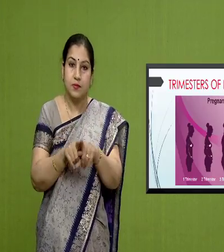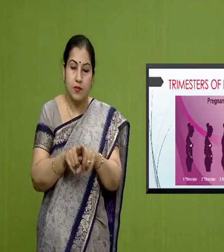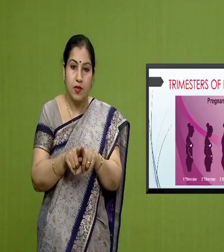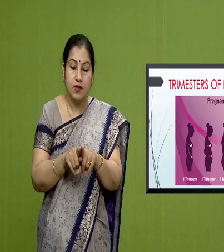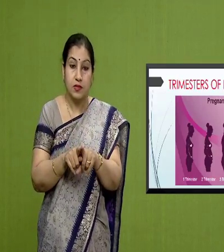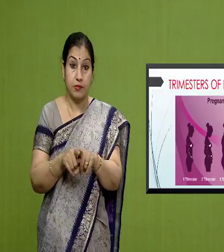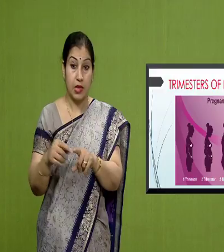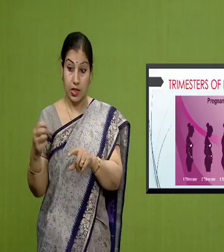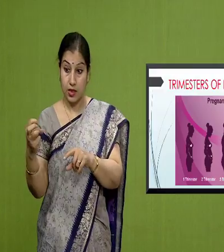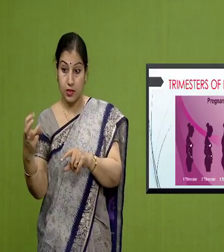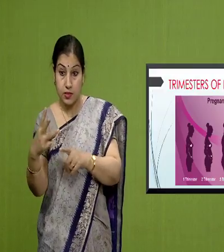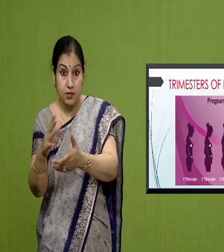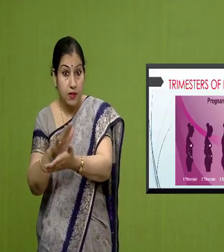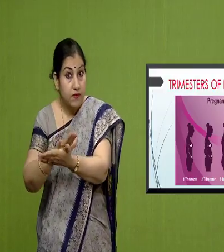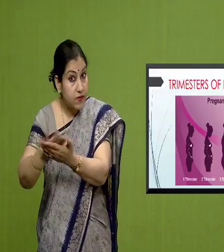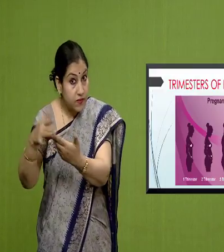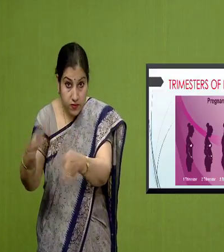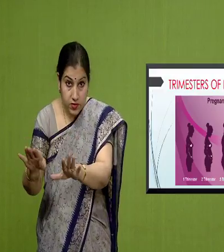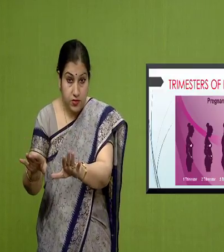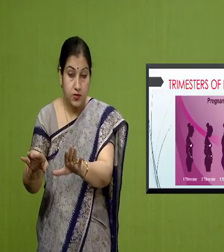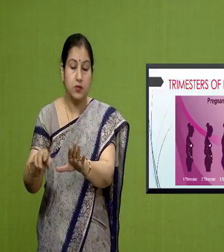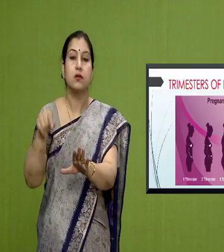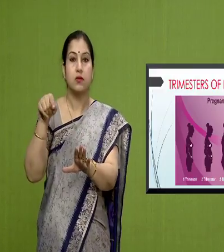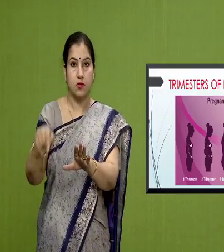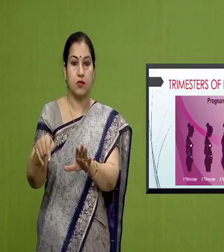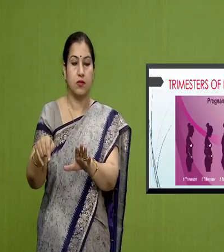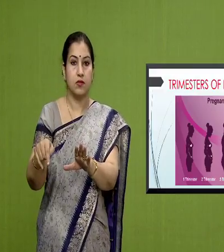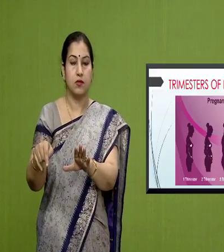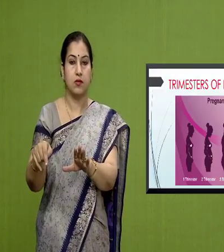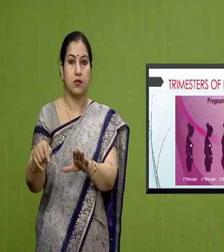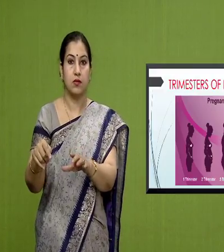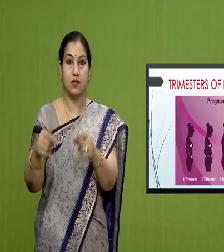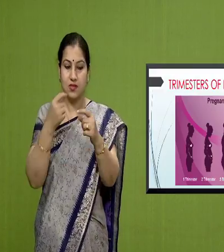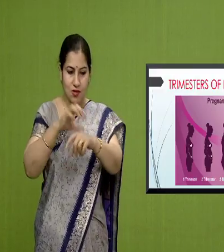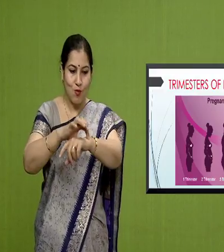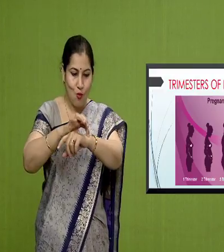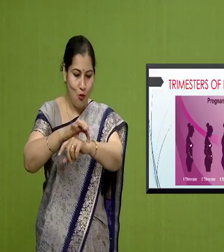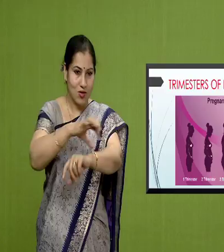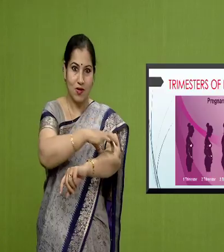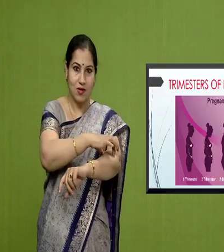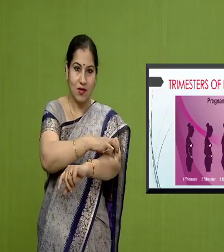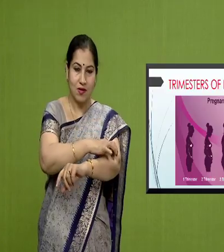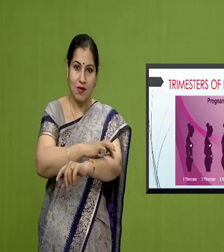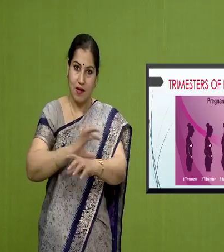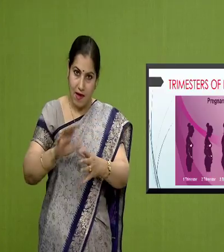By end of this trimester, there is bone development,